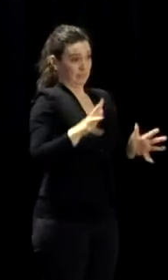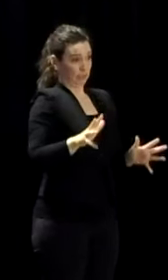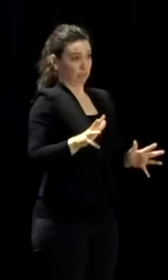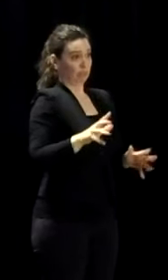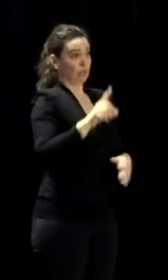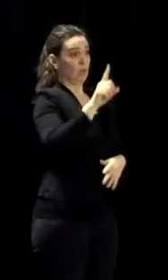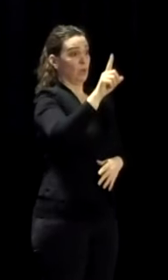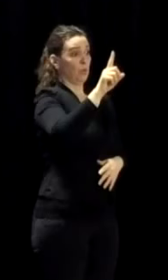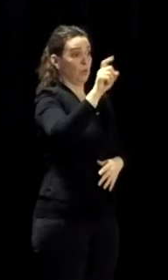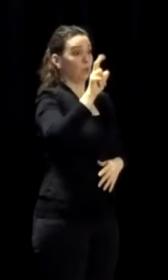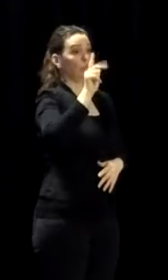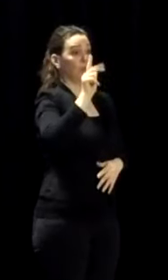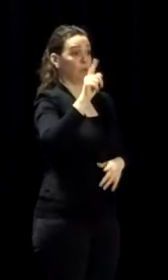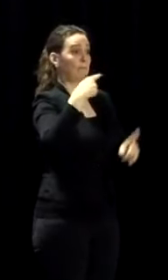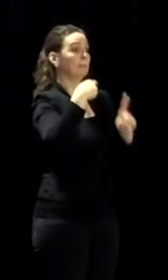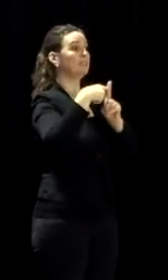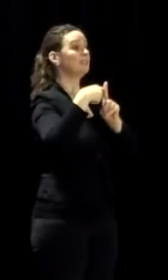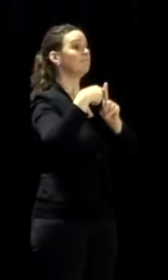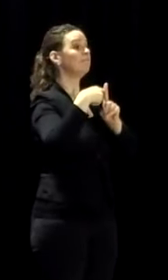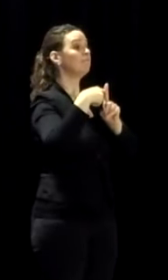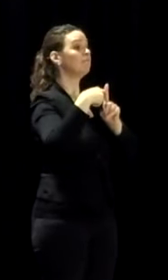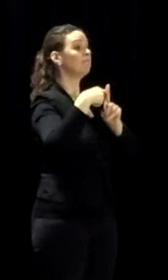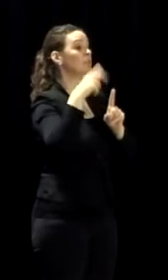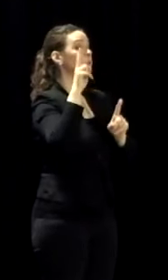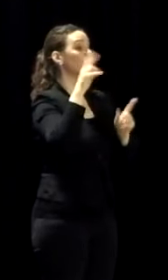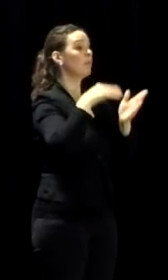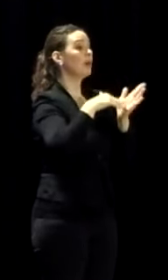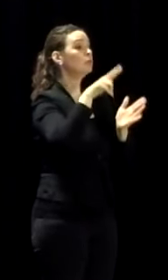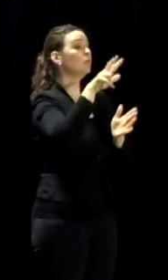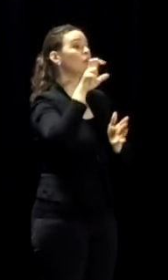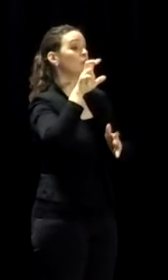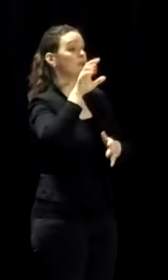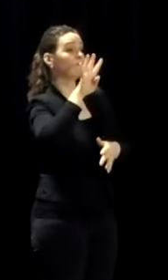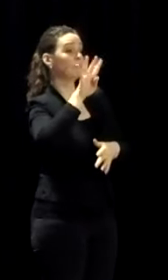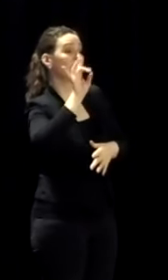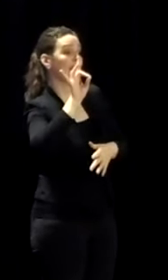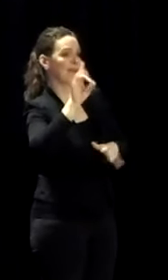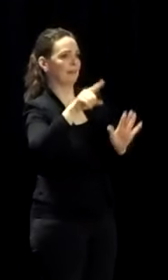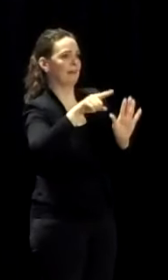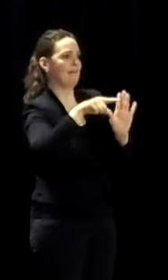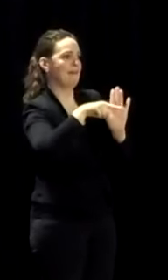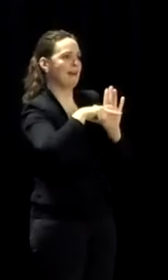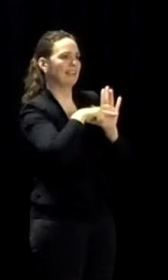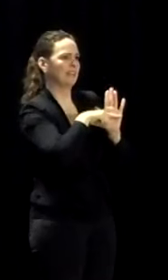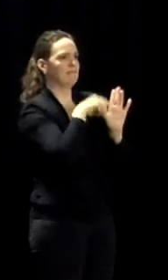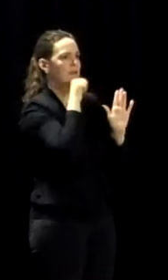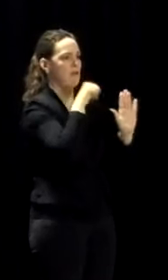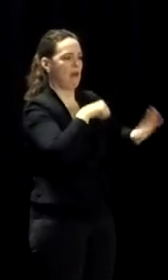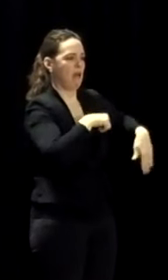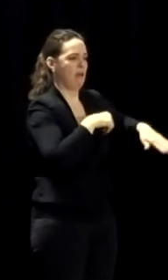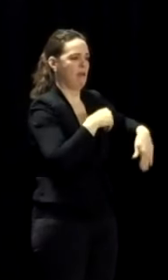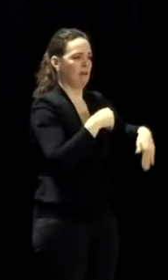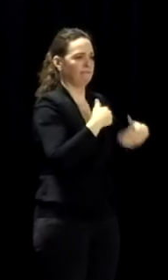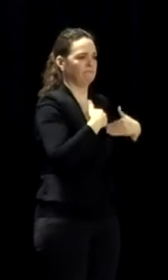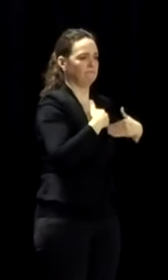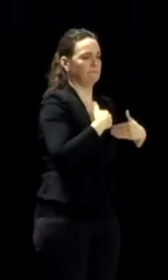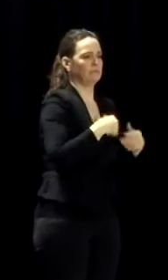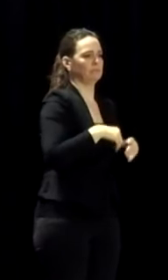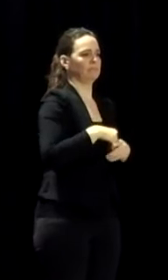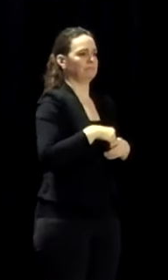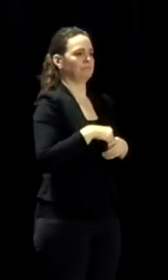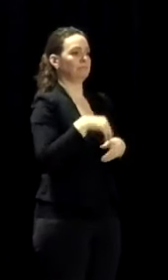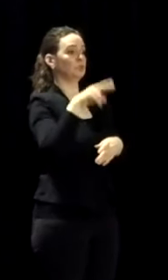beginning of last week is now really coming through. I'm pretty confident by the end of the day, most people from that